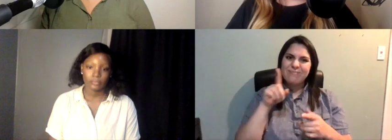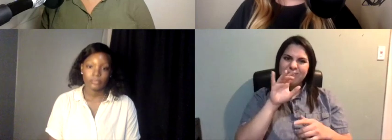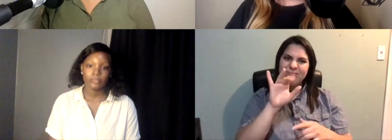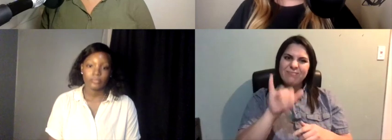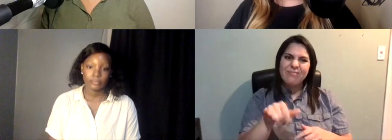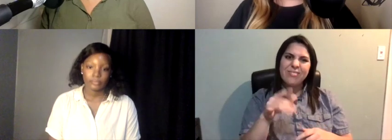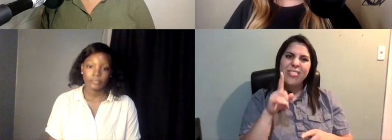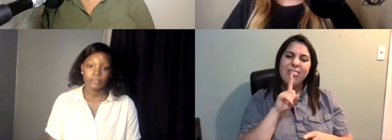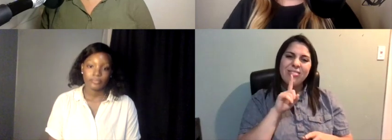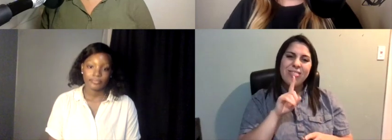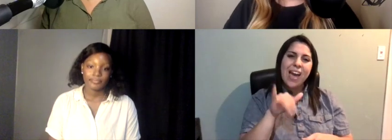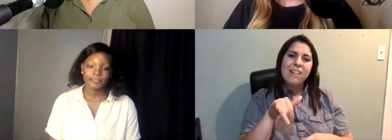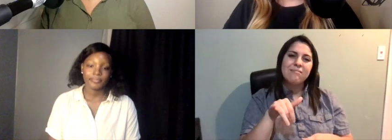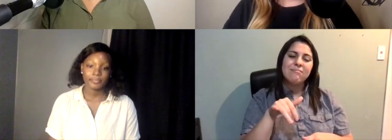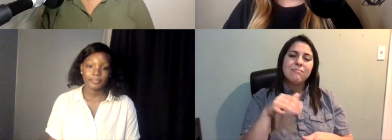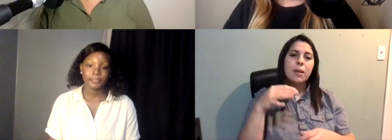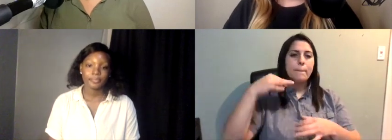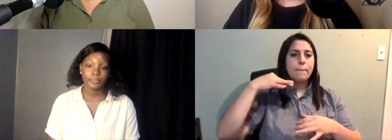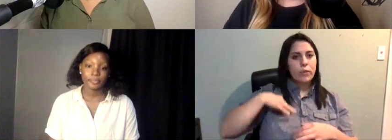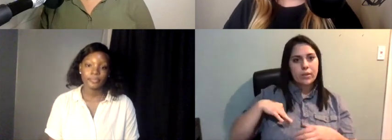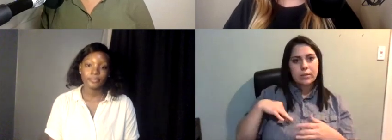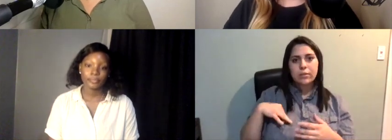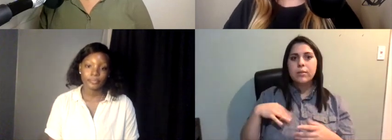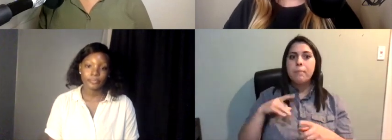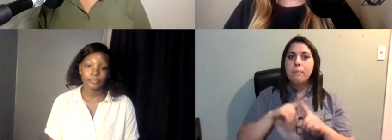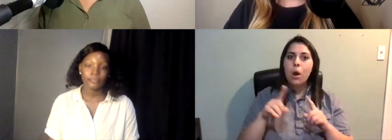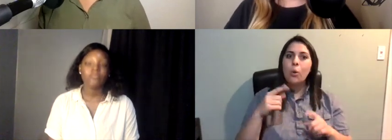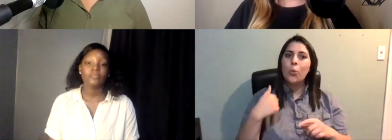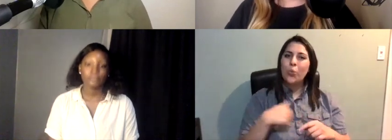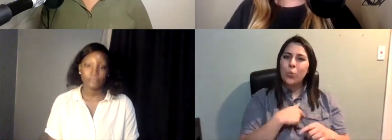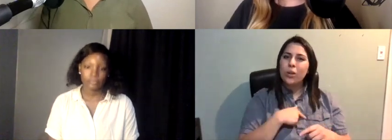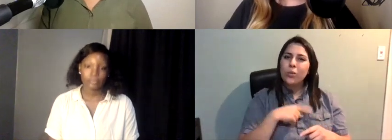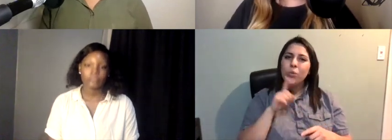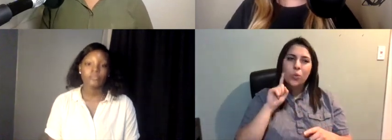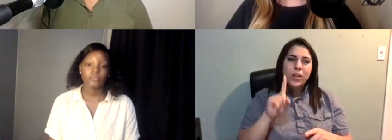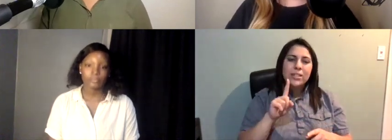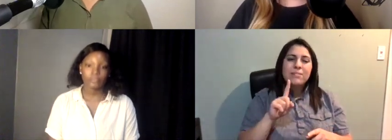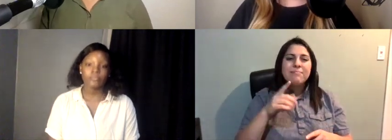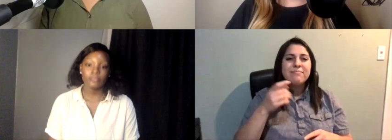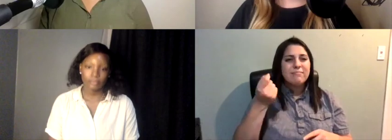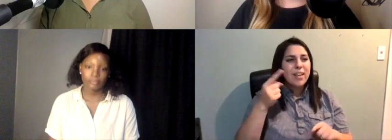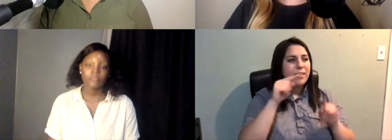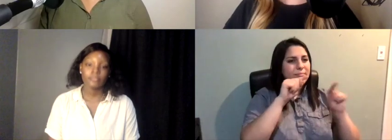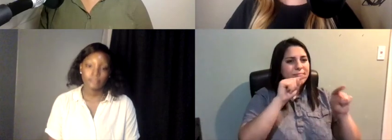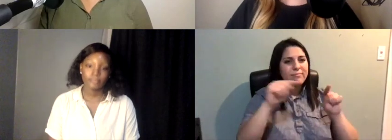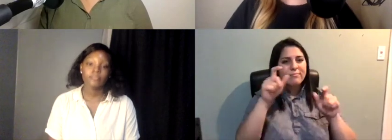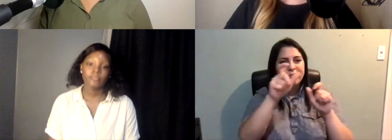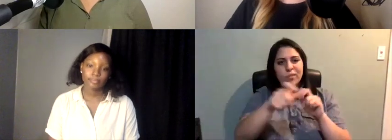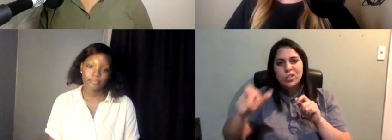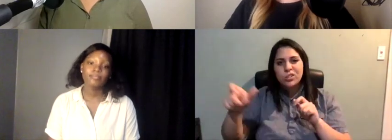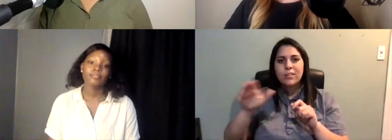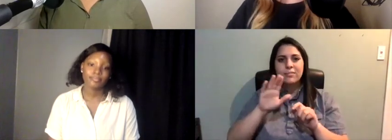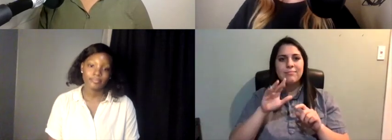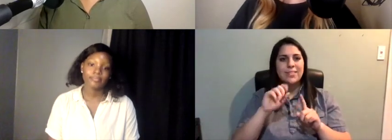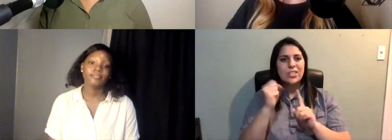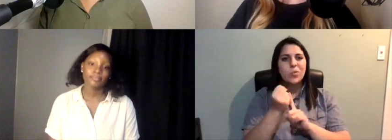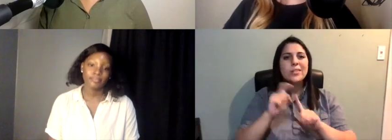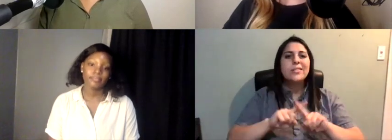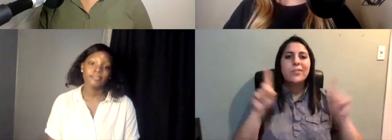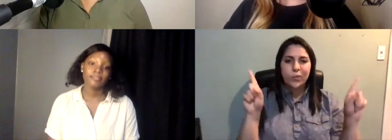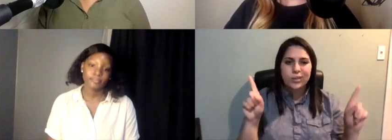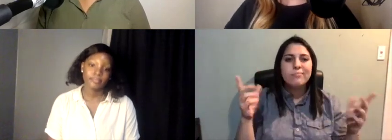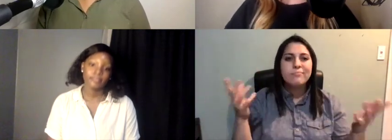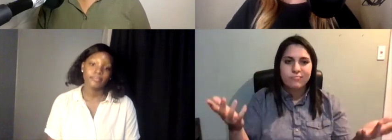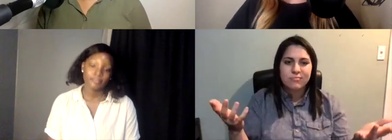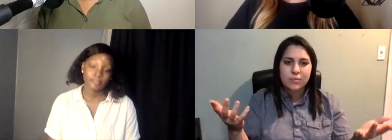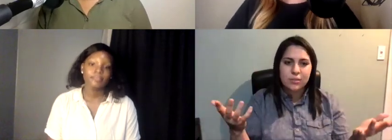are very aware of anyone's situation. Right. But we believe in you. Yeah. Oh, yeah. So quit your job,